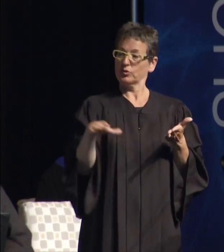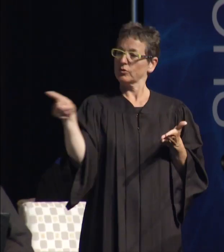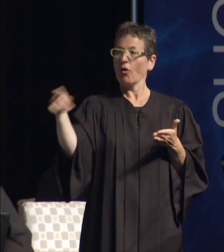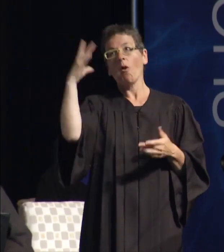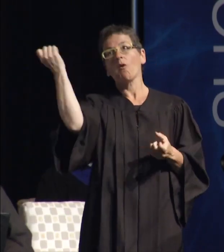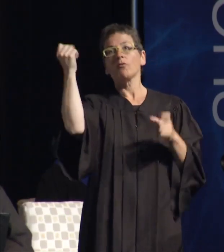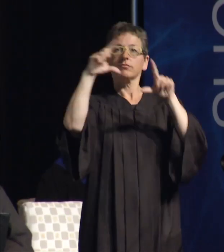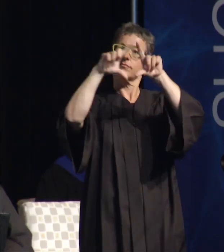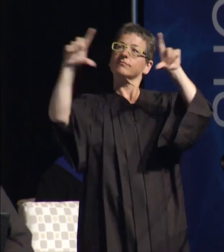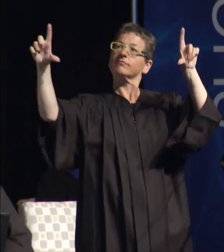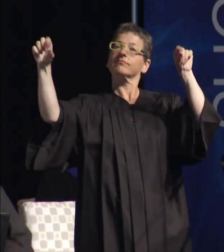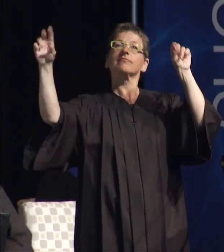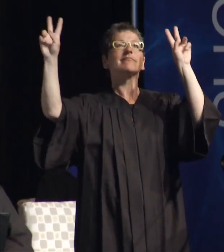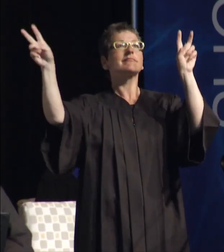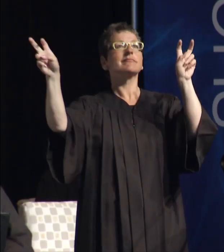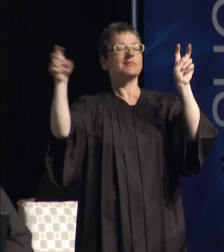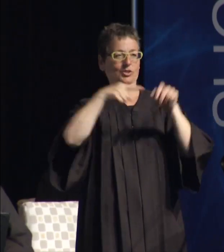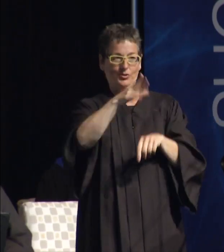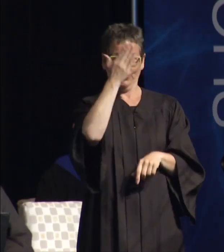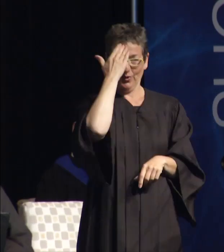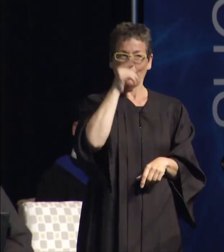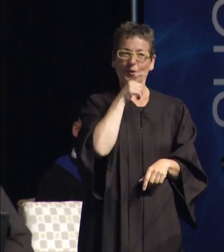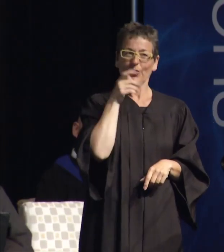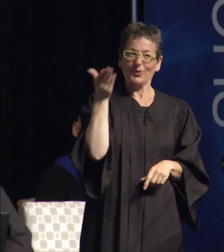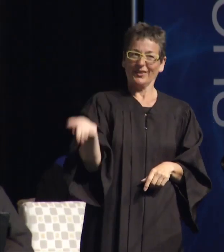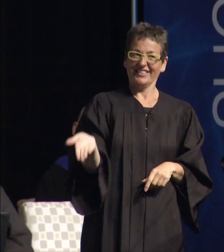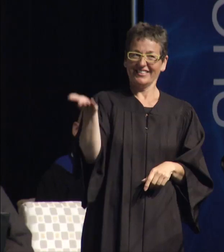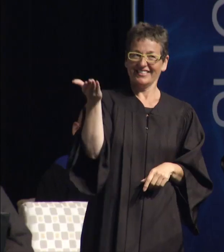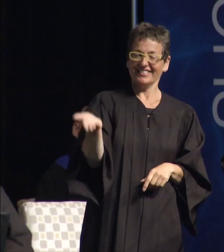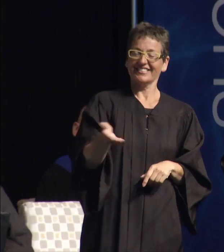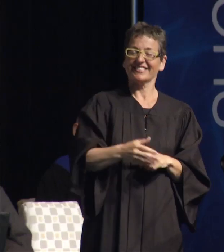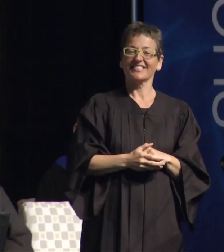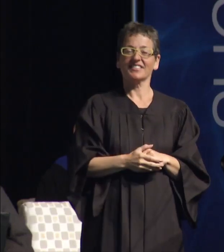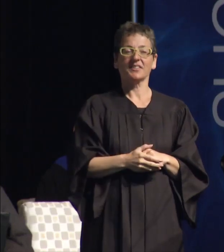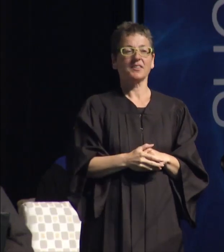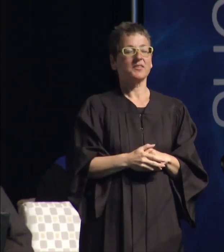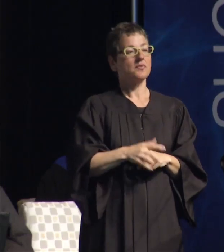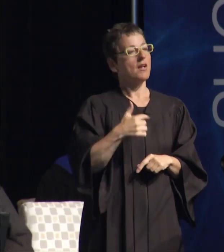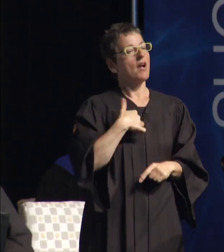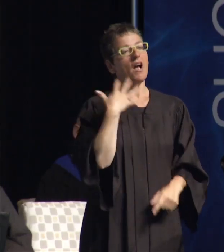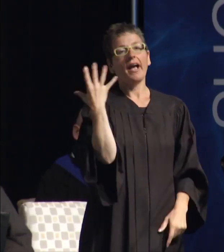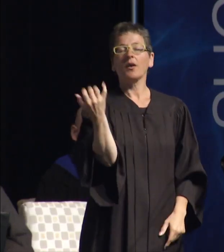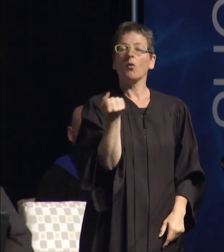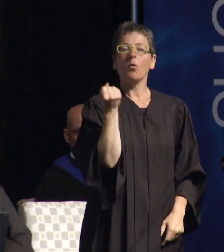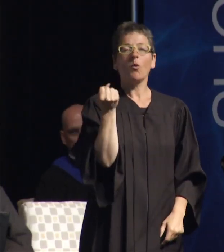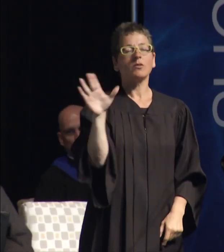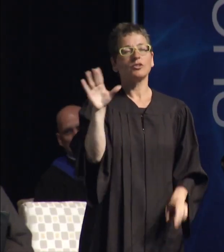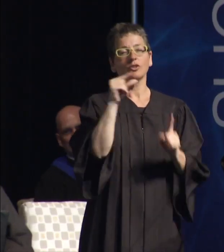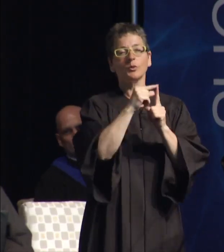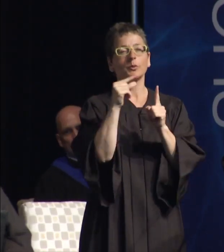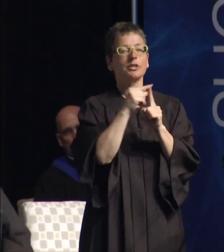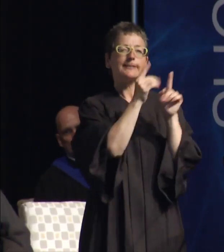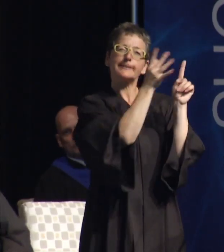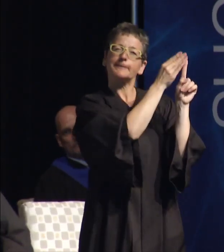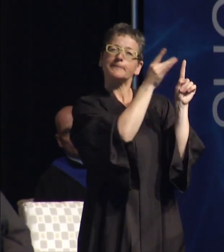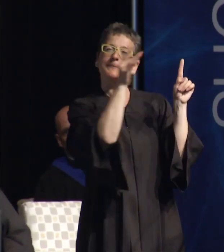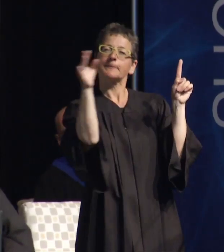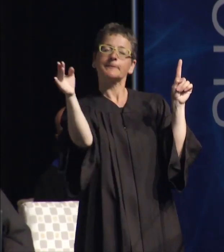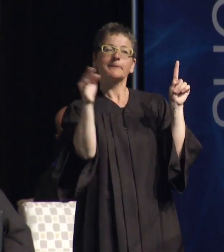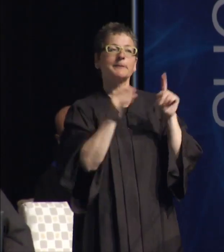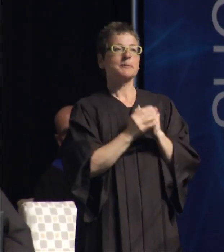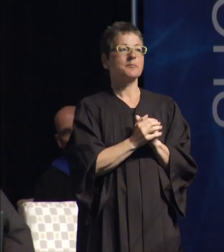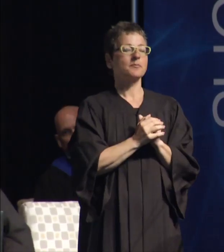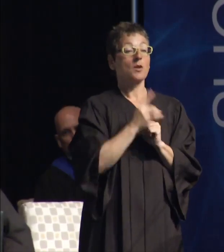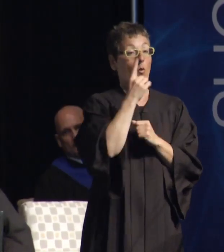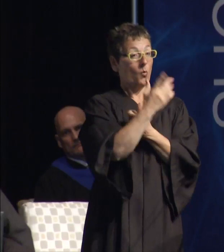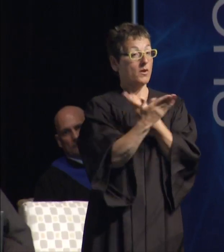on the wall of her classroom. You guys know who she is. I've held on tightly to her words from the beginning.